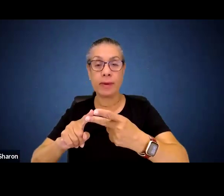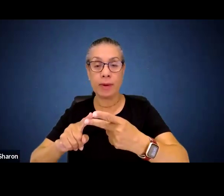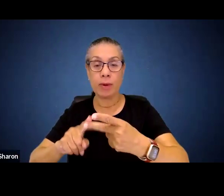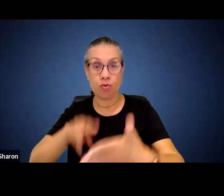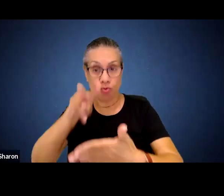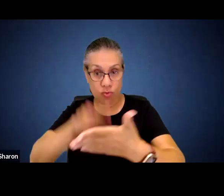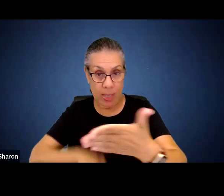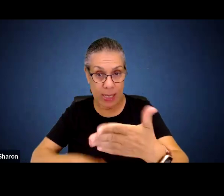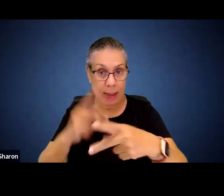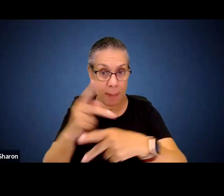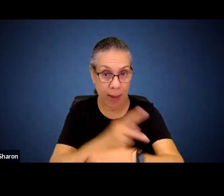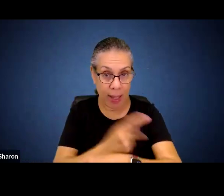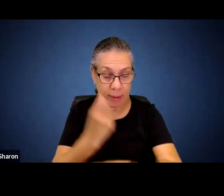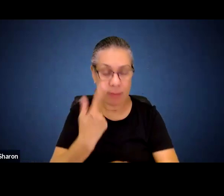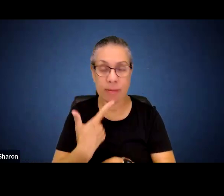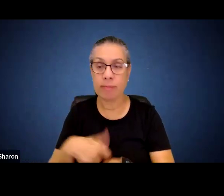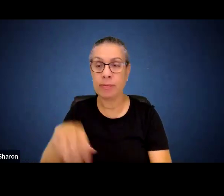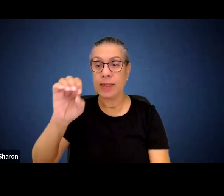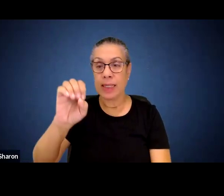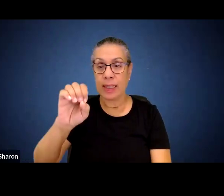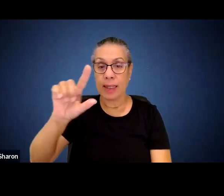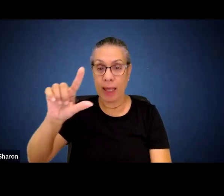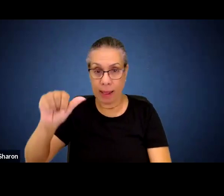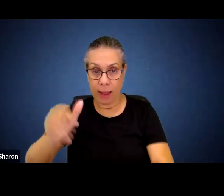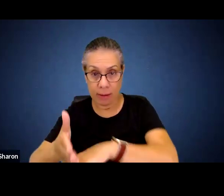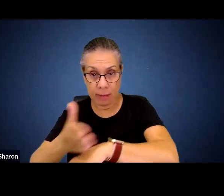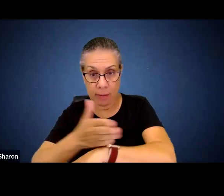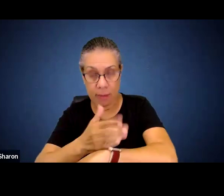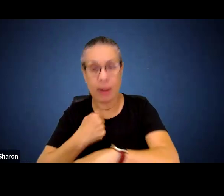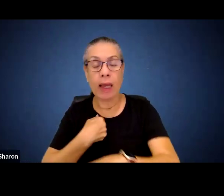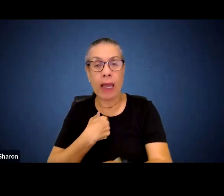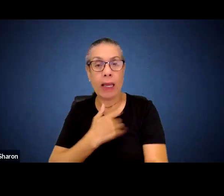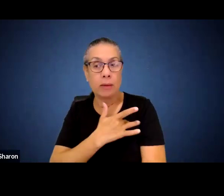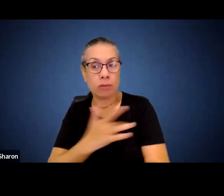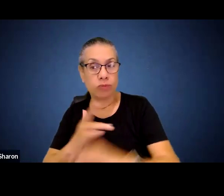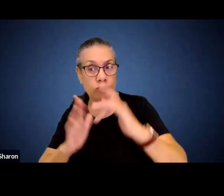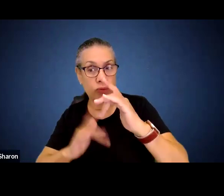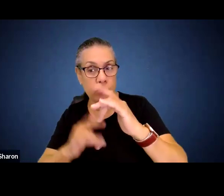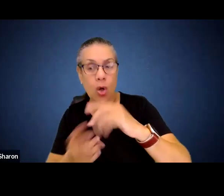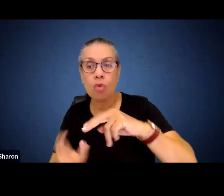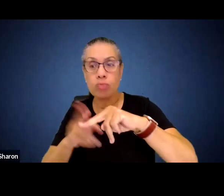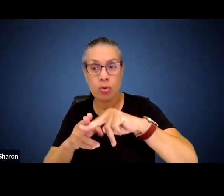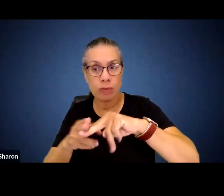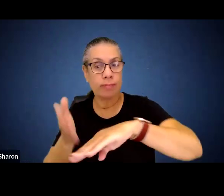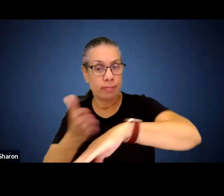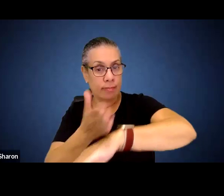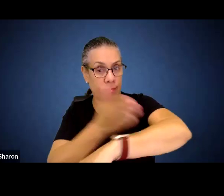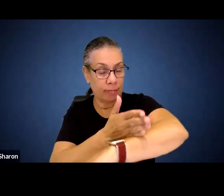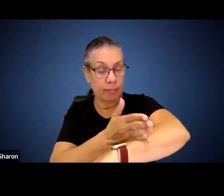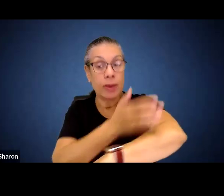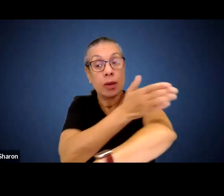growth, English learner progress, and chronic absenteeism. We see a